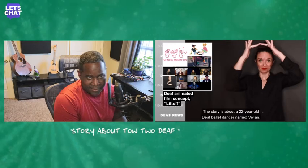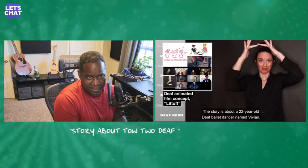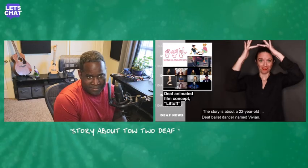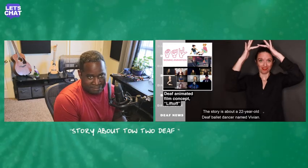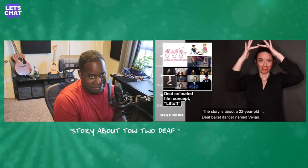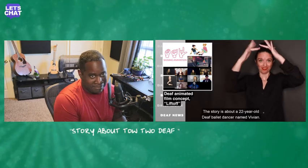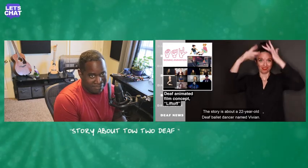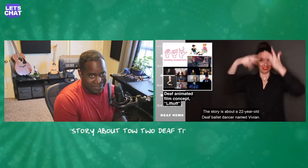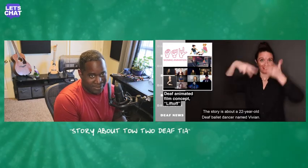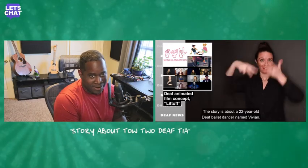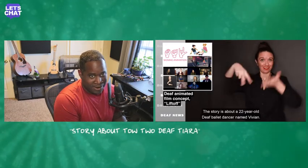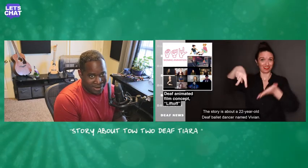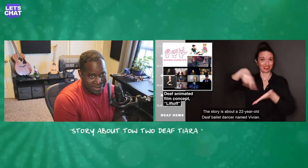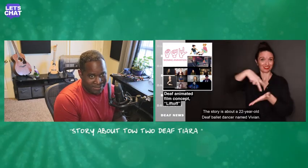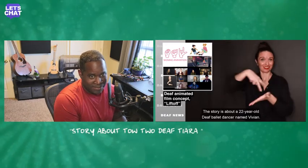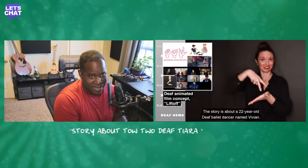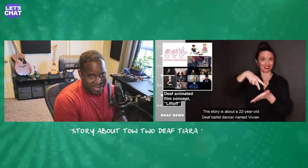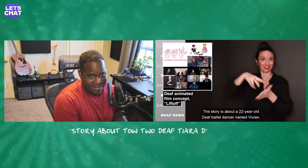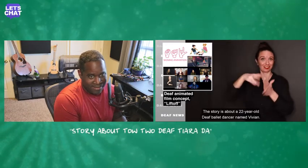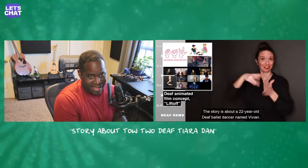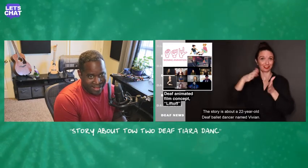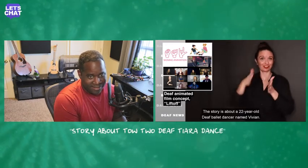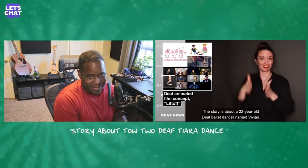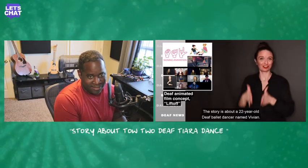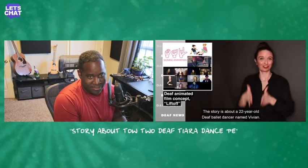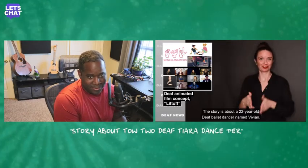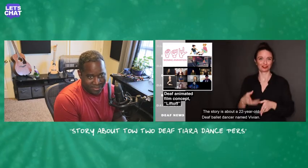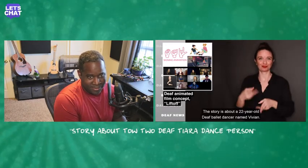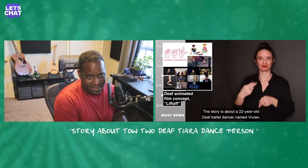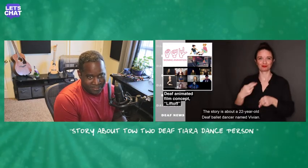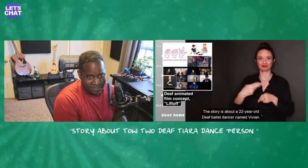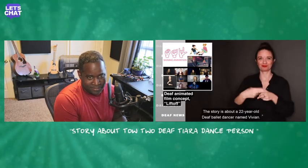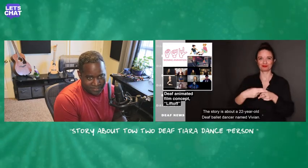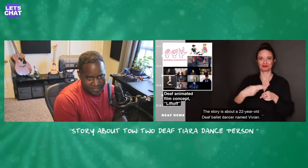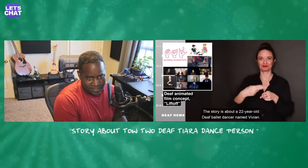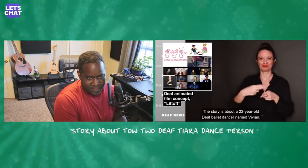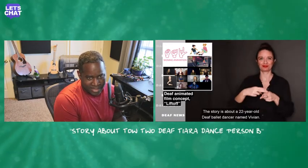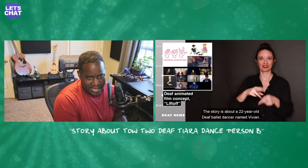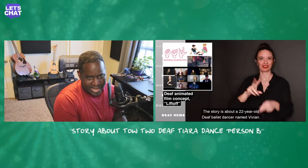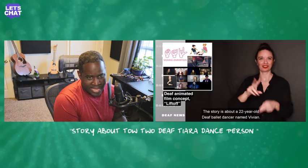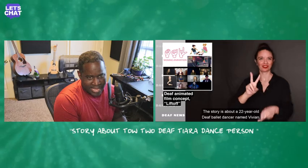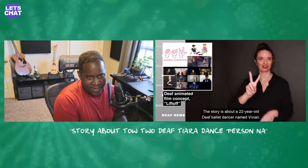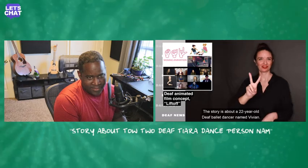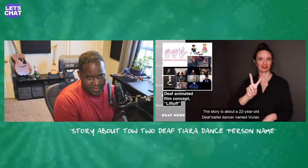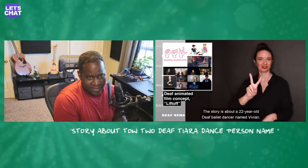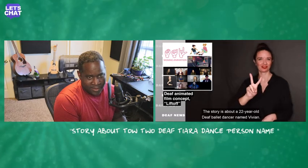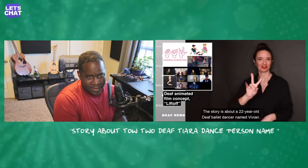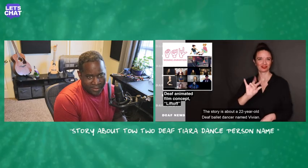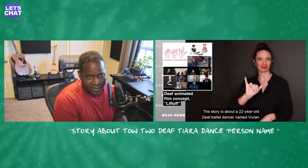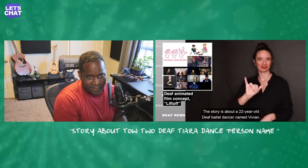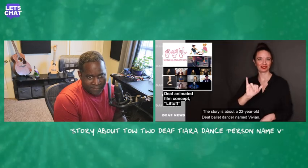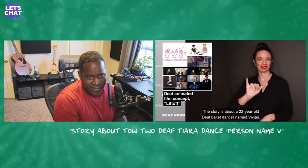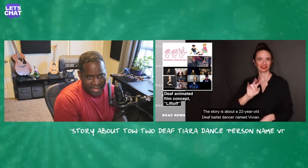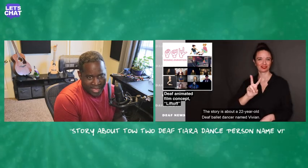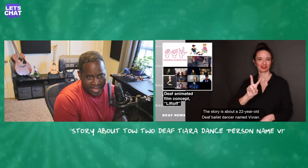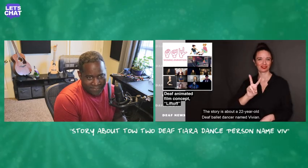deaf, tiara, maybe, dance person, named